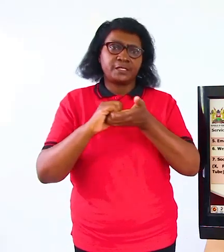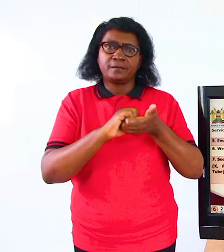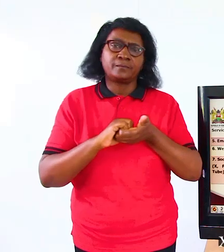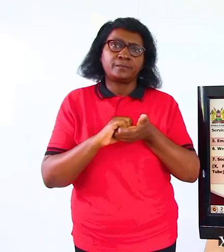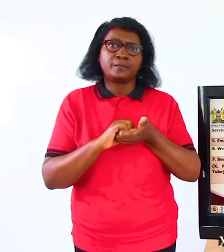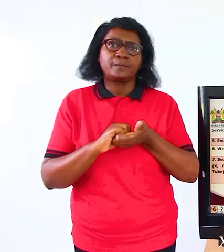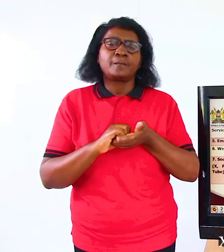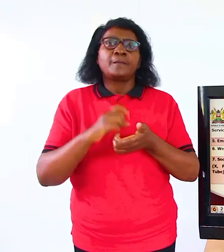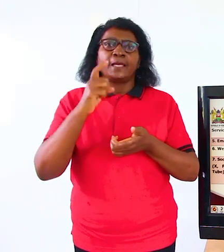X,